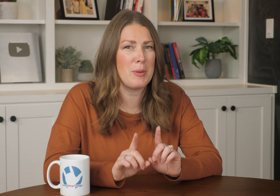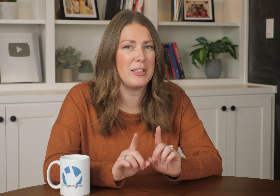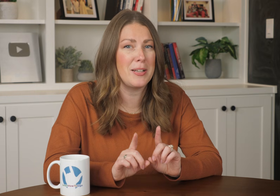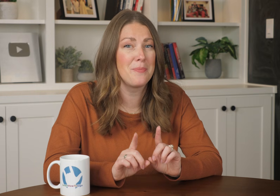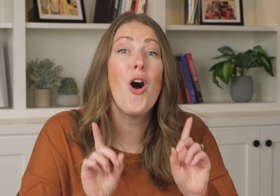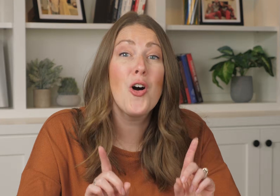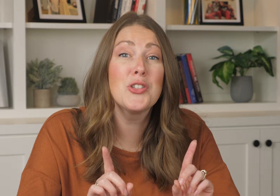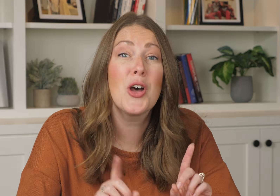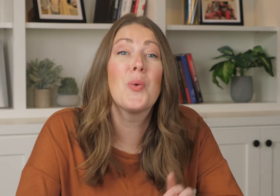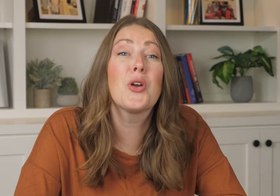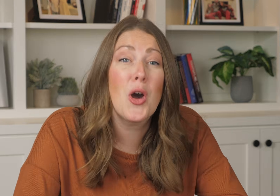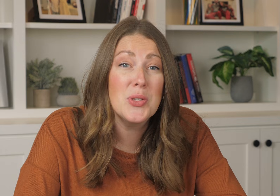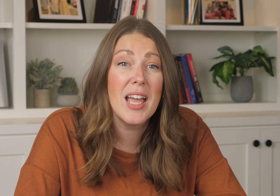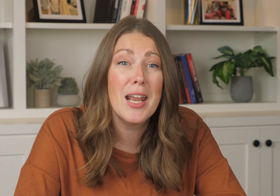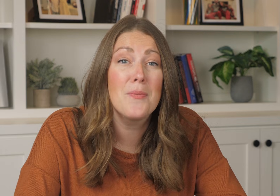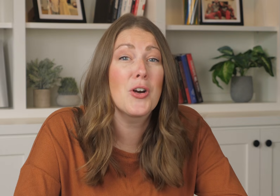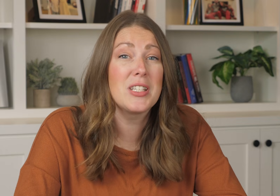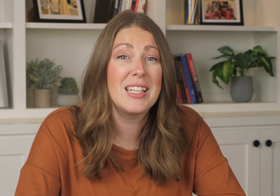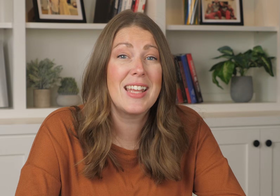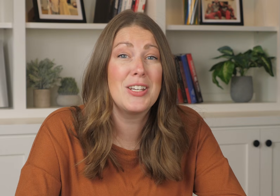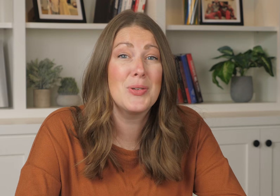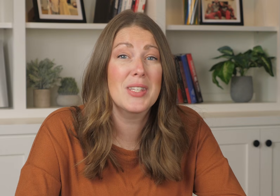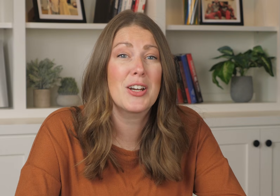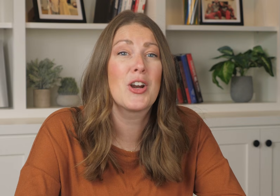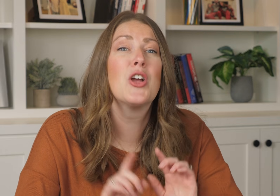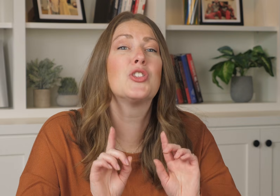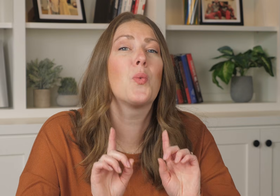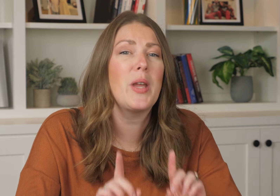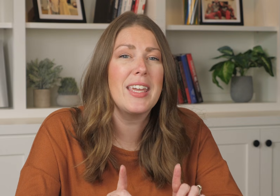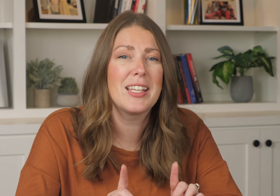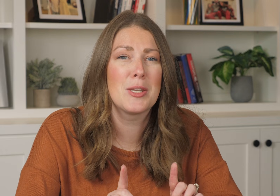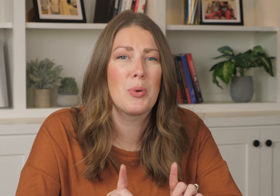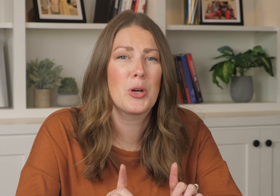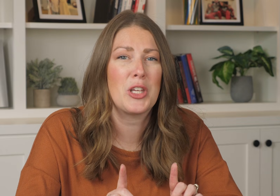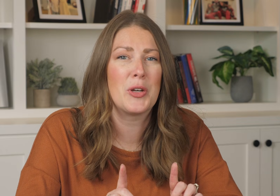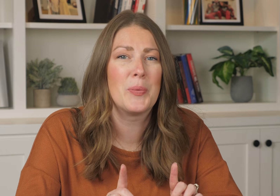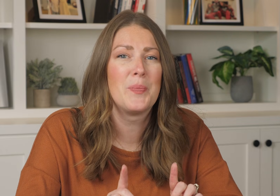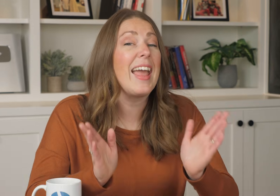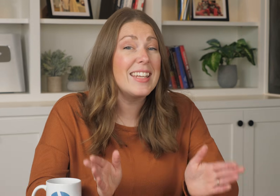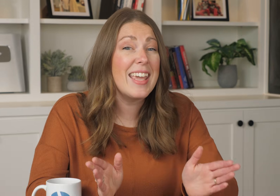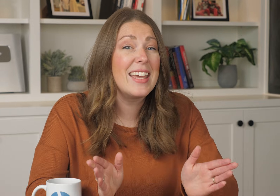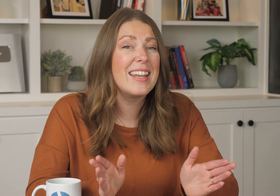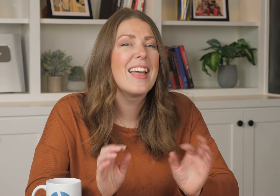fingerspelling. Also, go sign up for our 10-day newsletter so we can support you. And again,